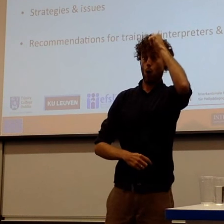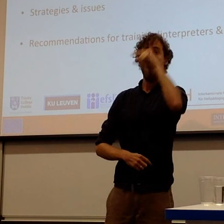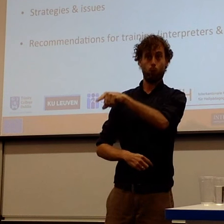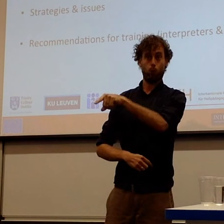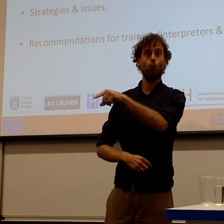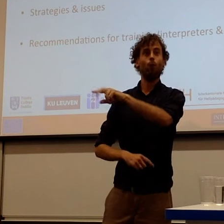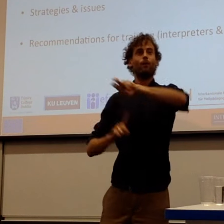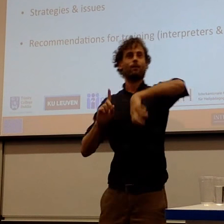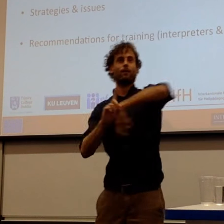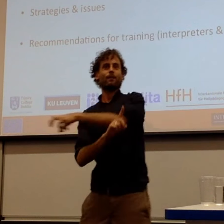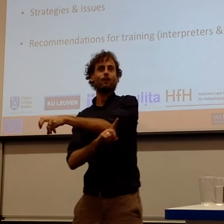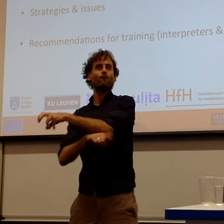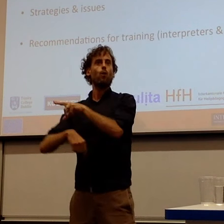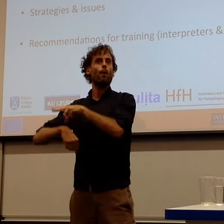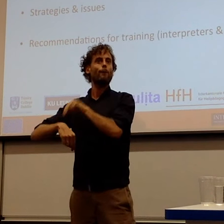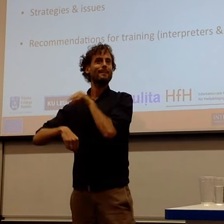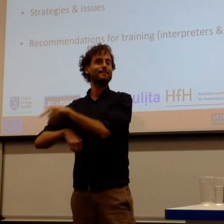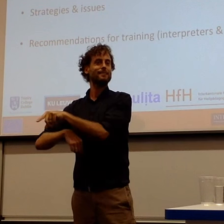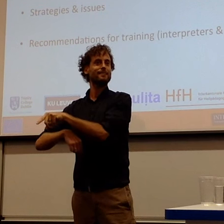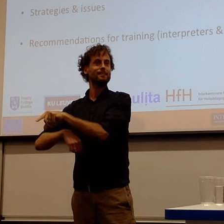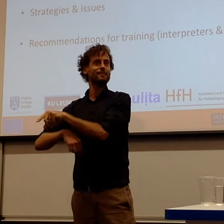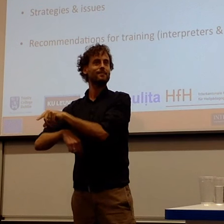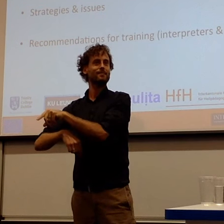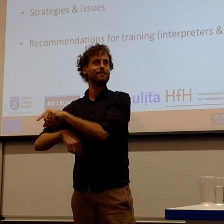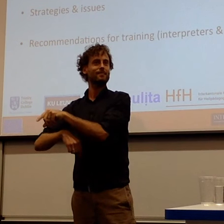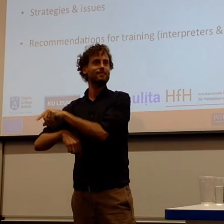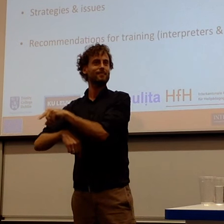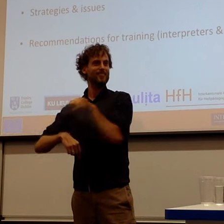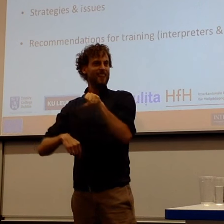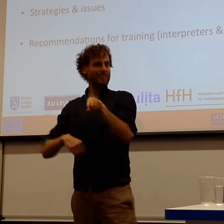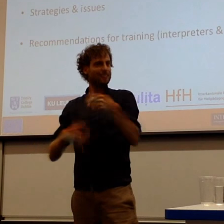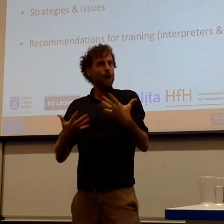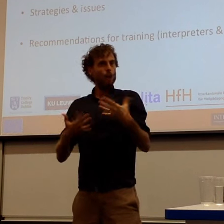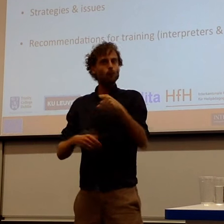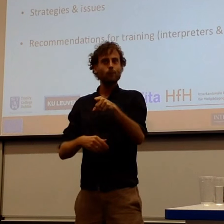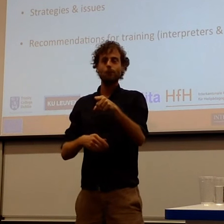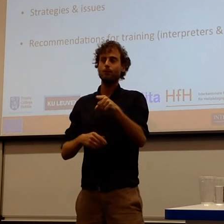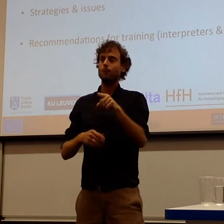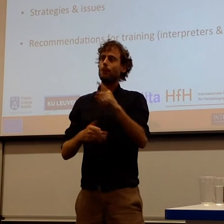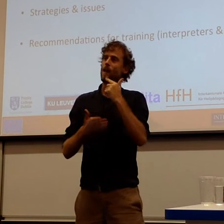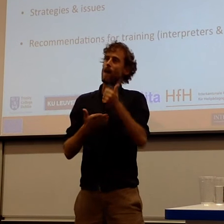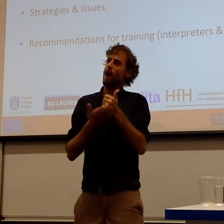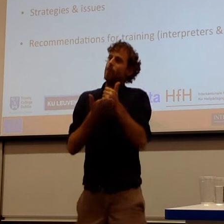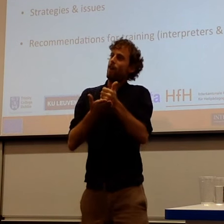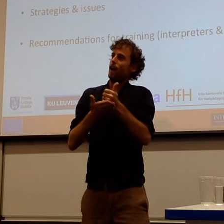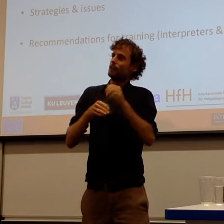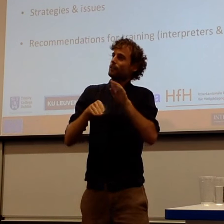learn from what was going on their side. I could then transpose it to what was going on in the police